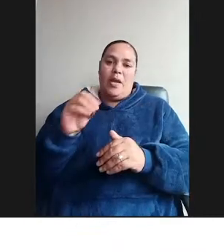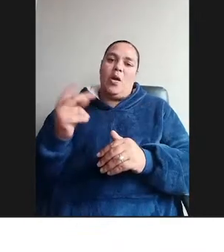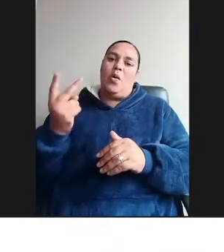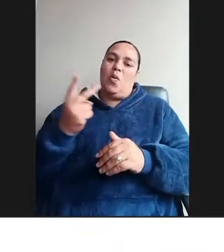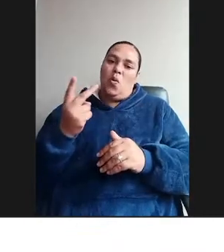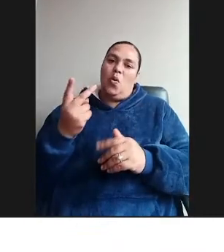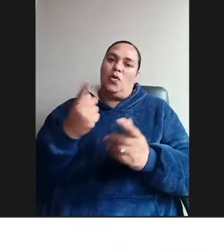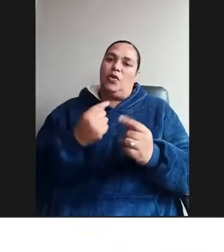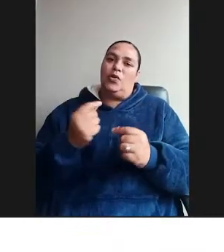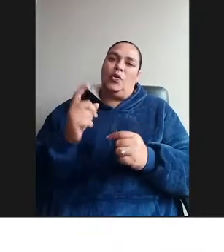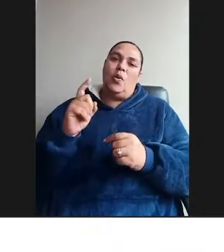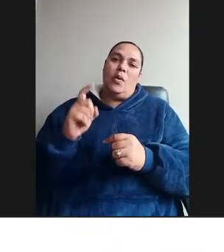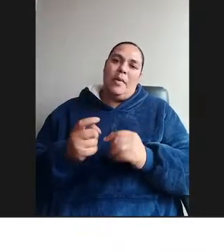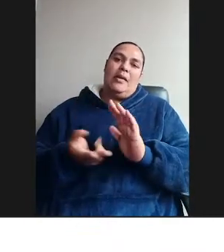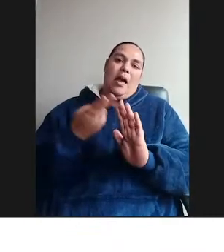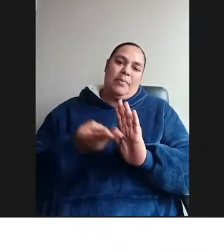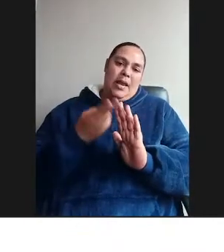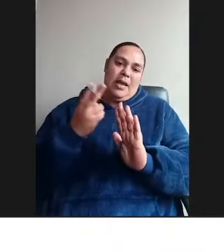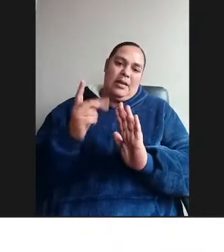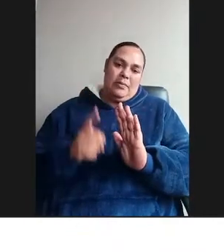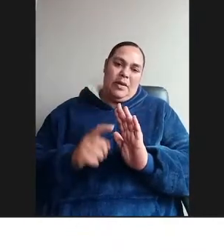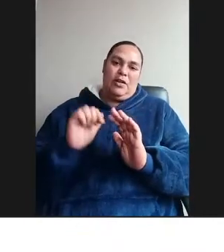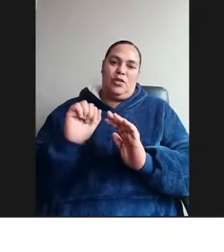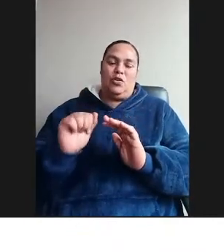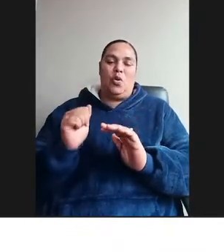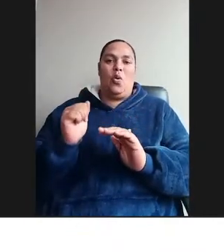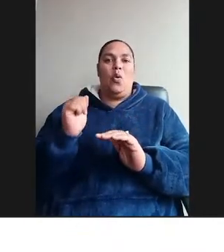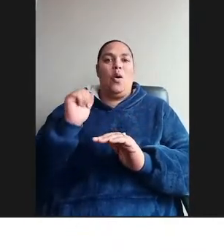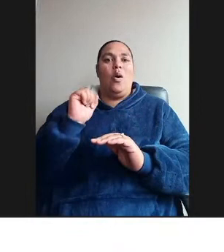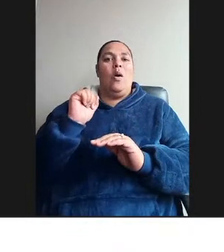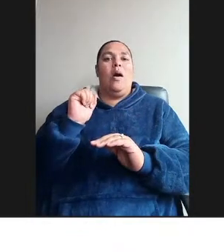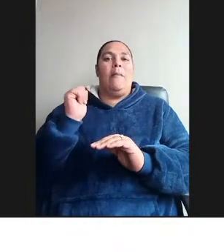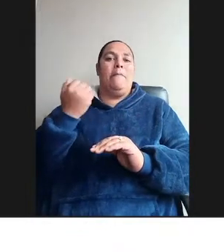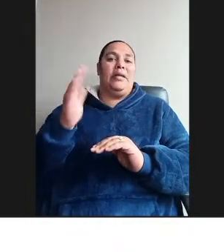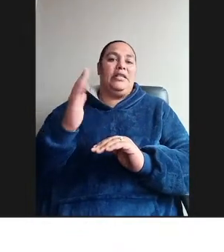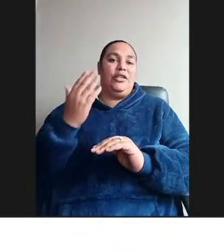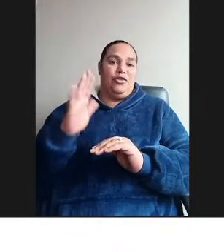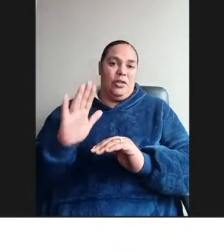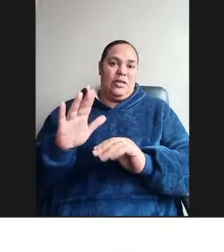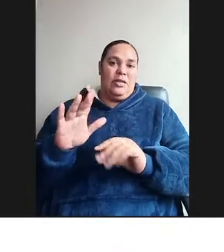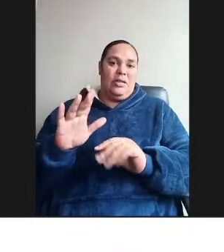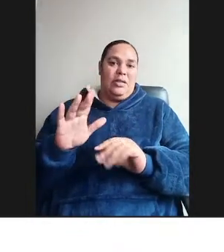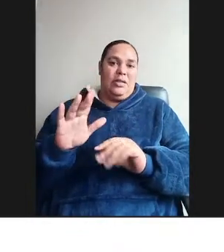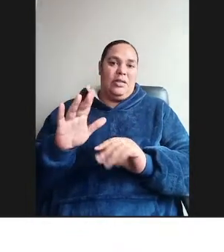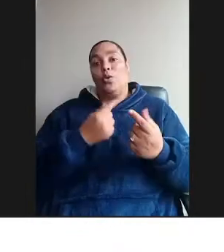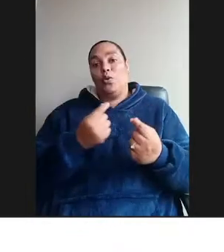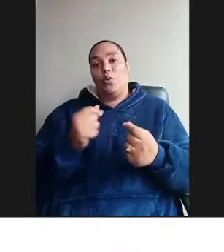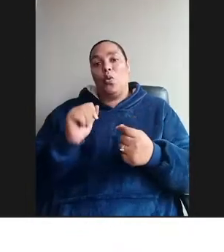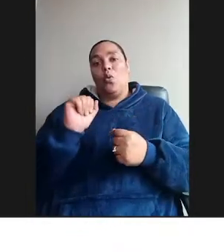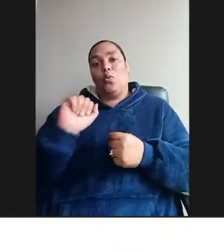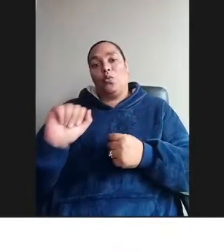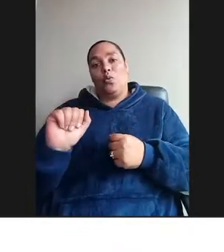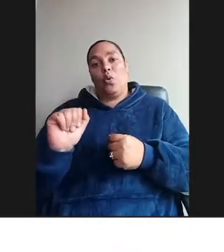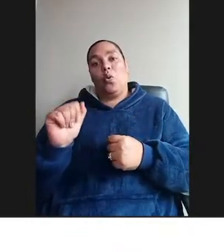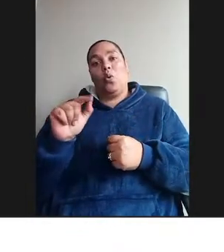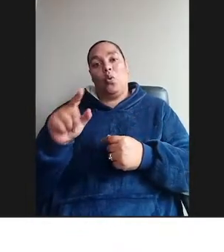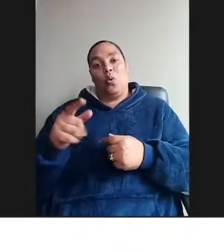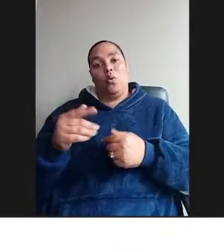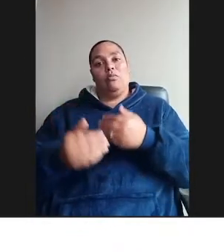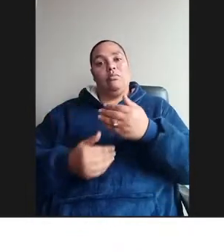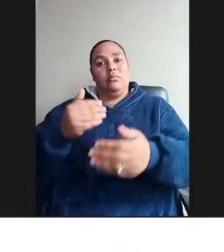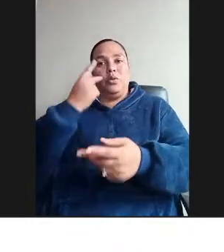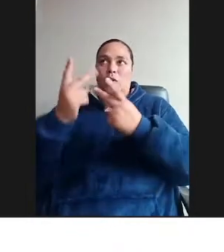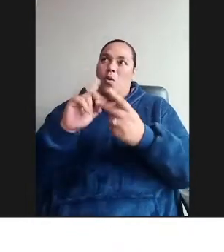to update the petitioners, and in so doing, so that they keep the petitioners on the loop as to what is happening with the